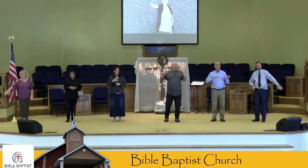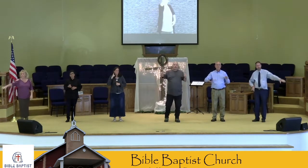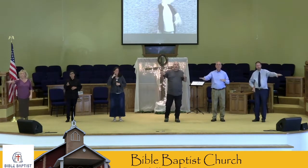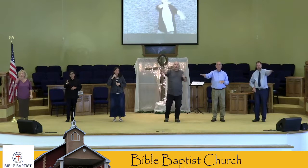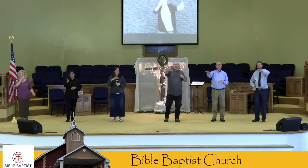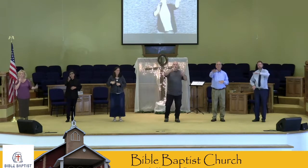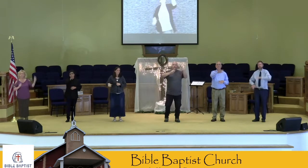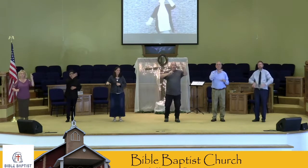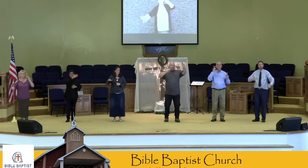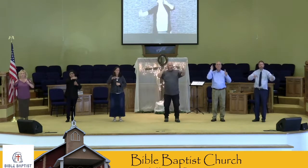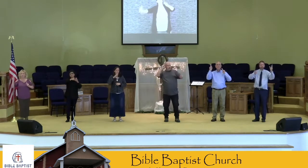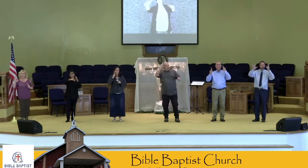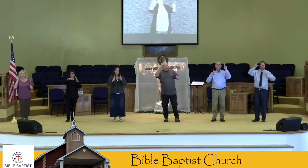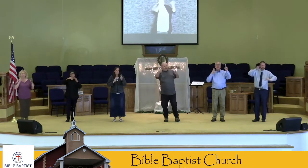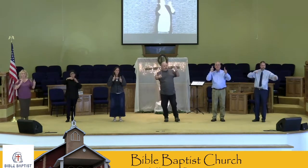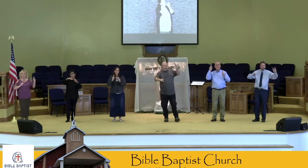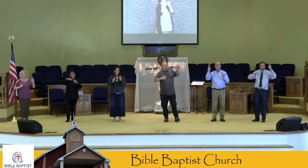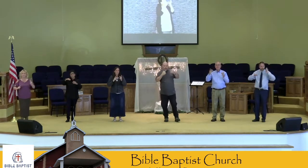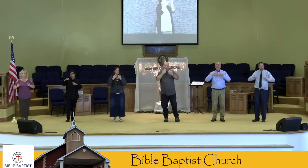Hear how the mourners cry.